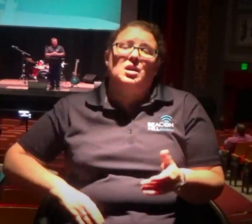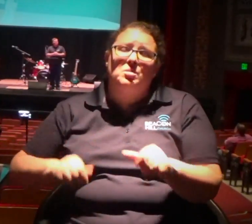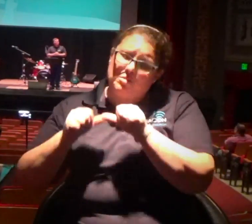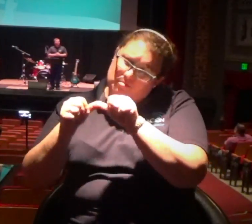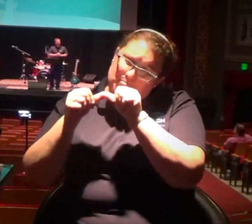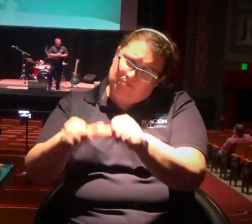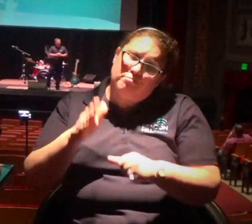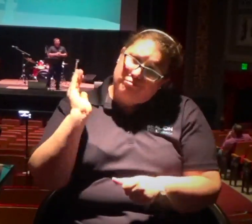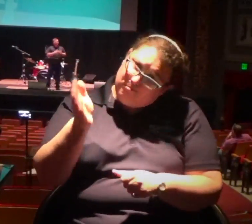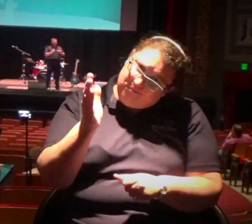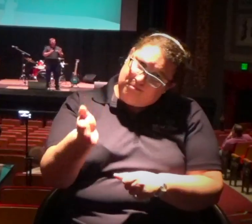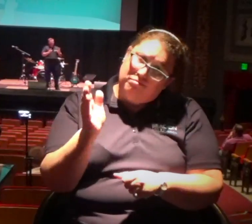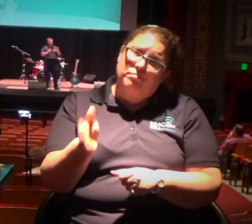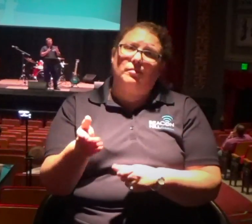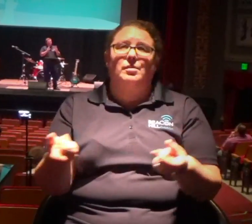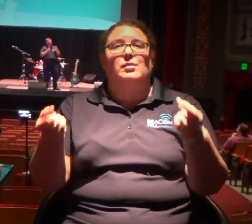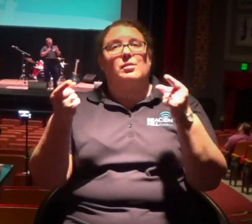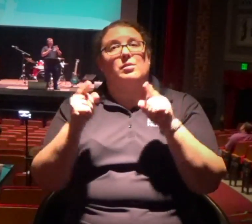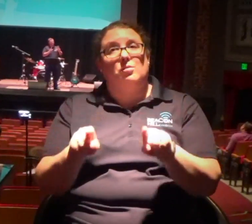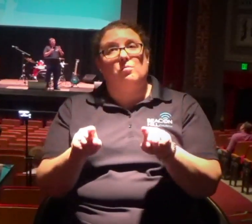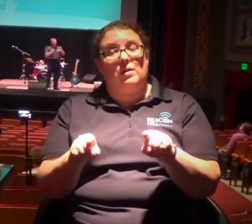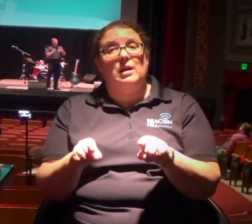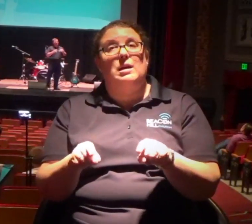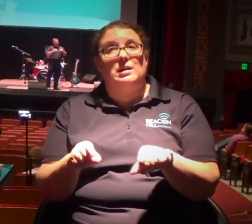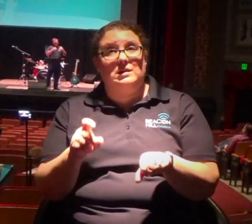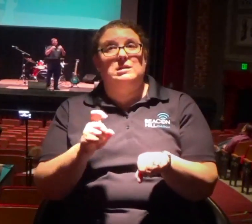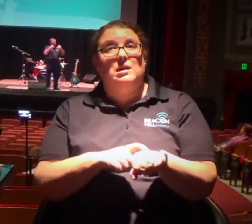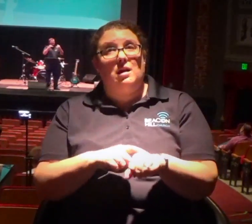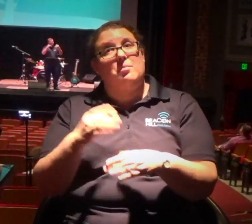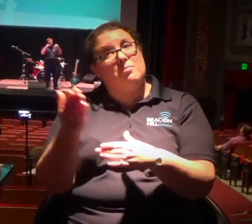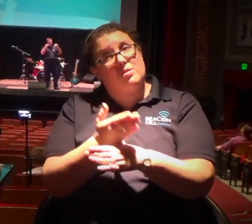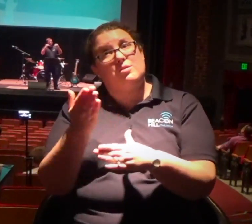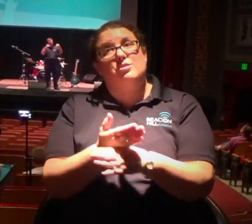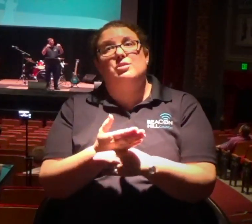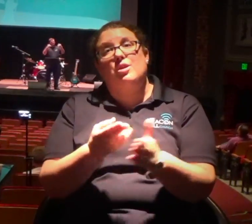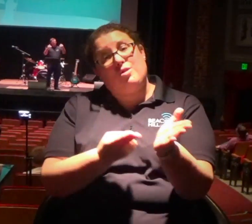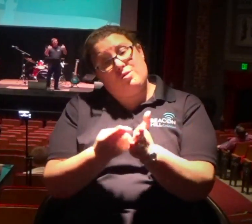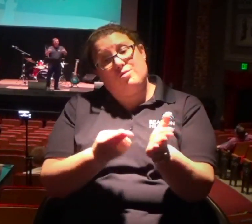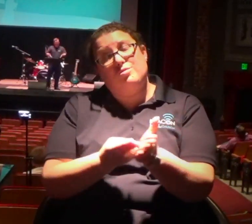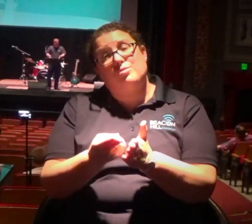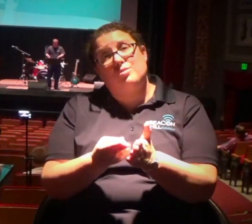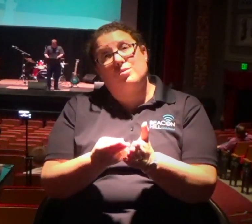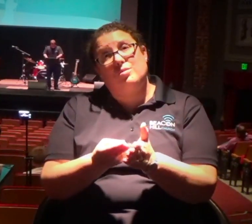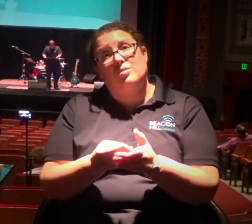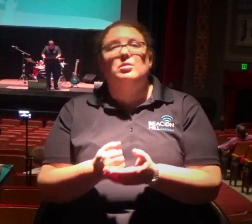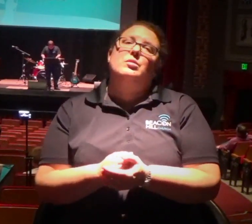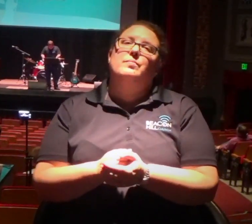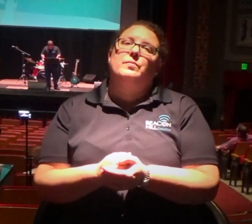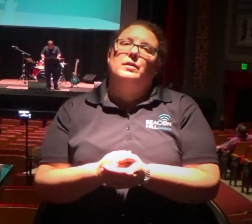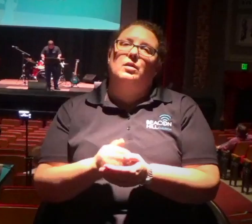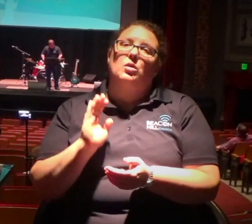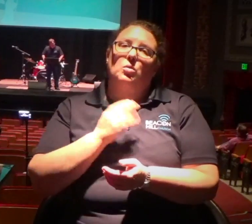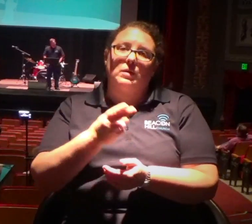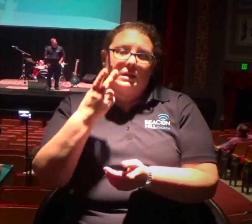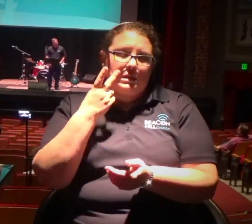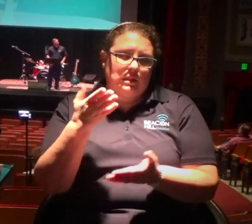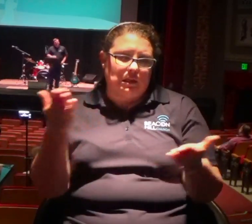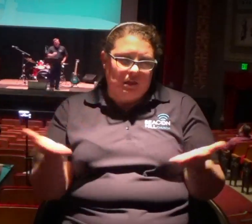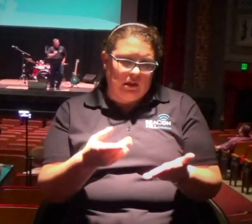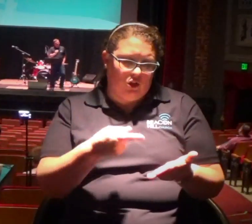And so when it comes to sharing the truth, when Isaiah is just sharing the truth of the gospel, when we see here in verse 2, he's